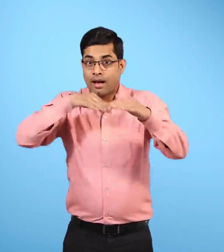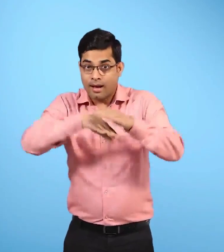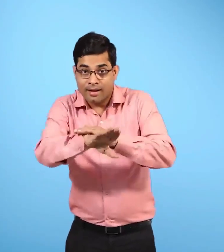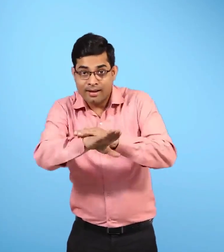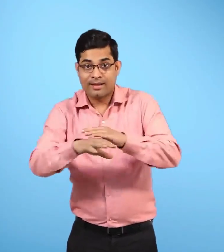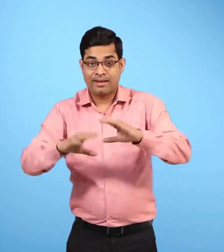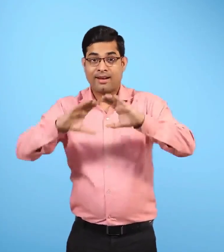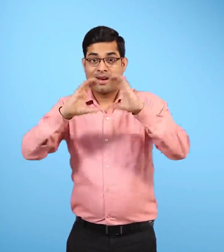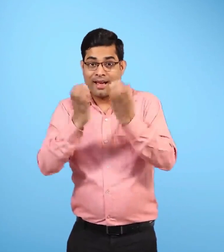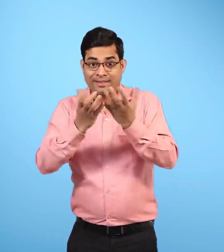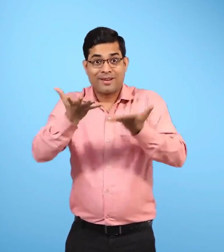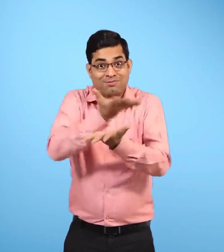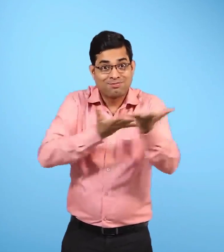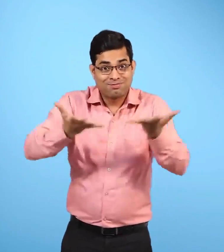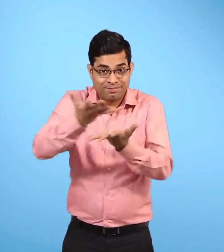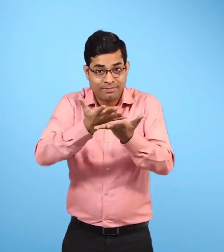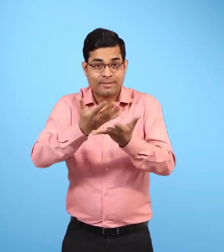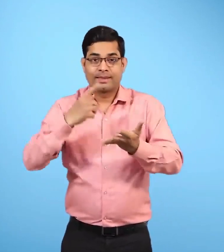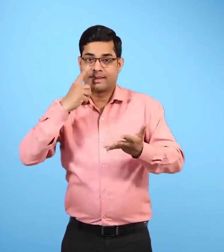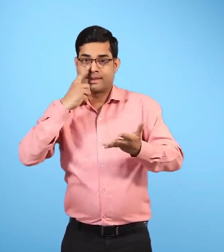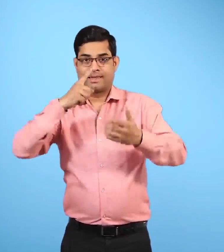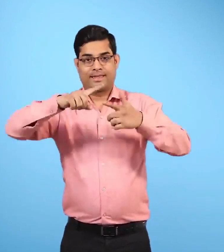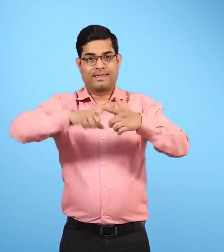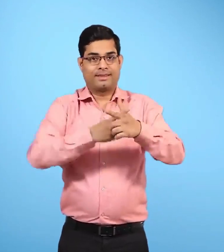In the class discussion, Jane,